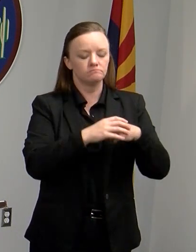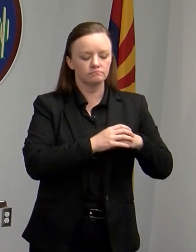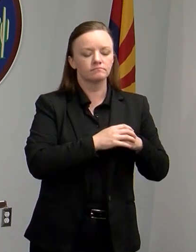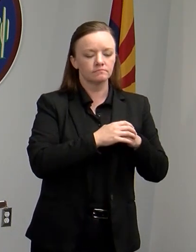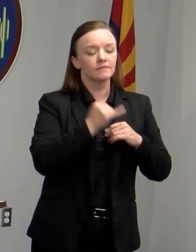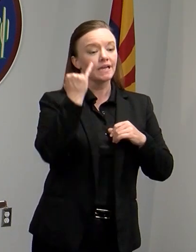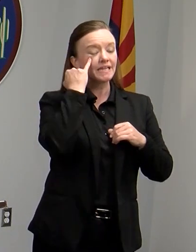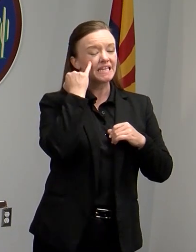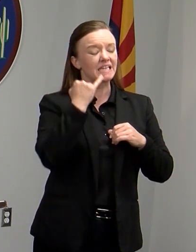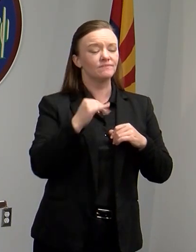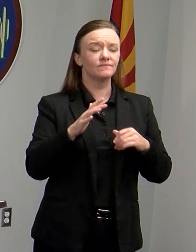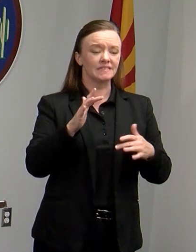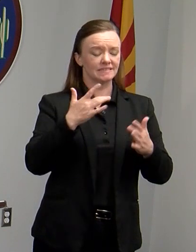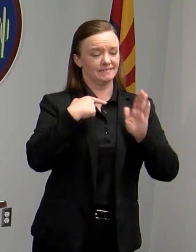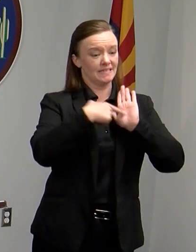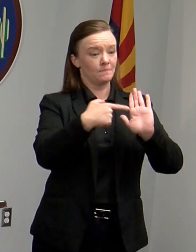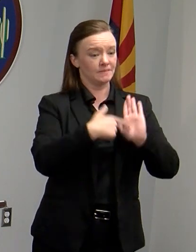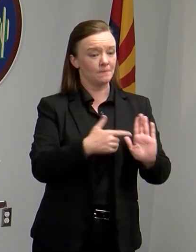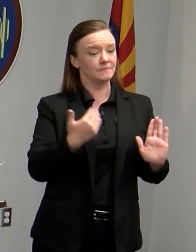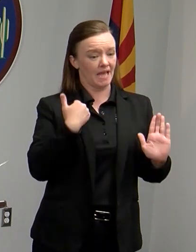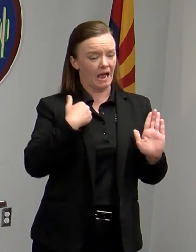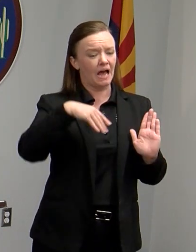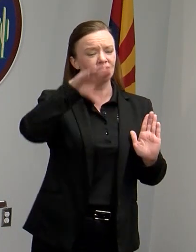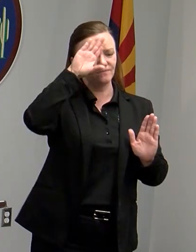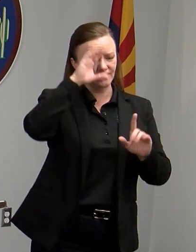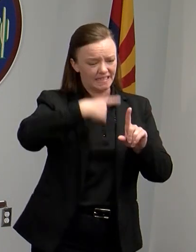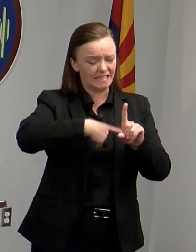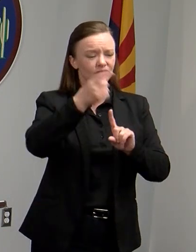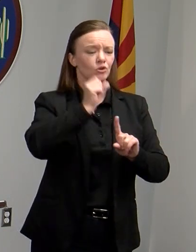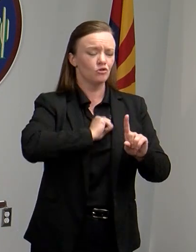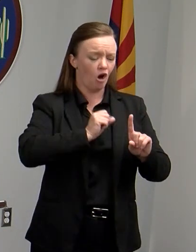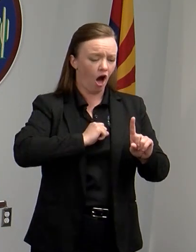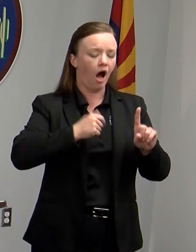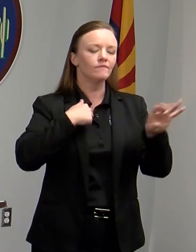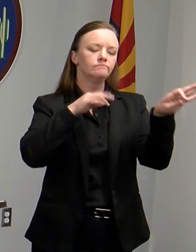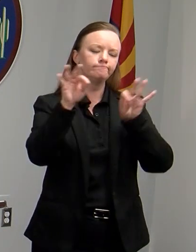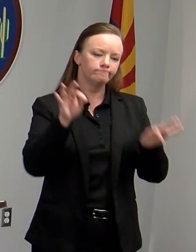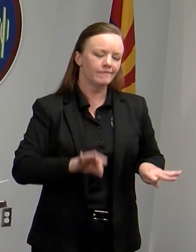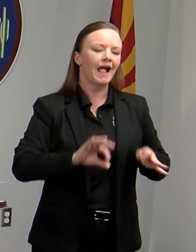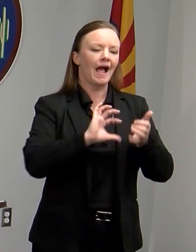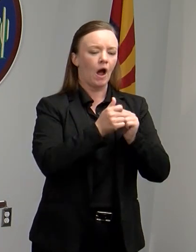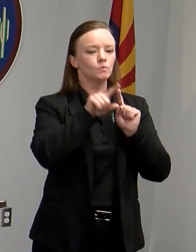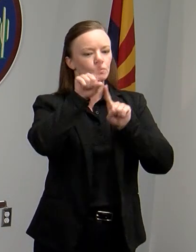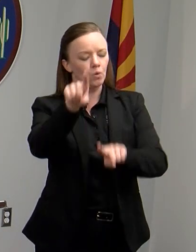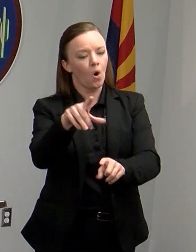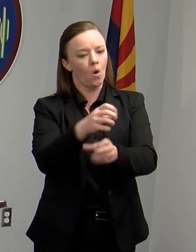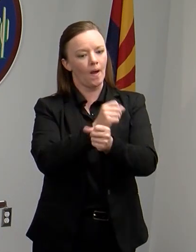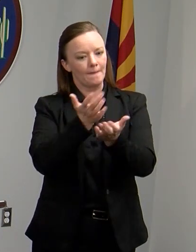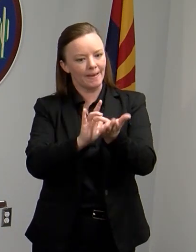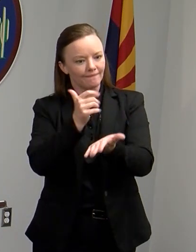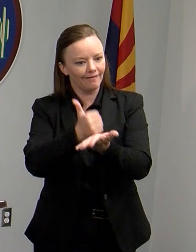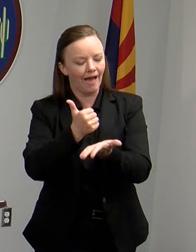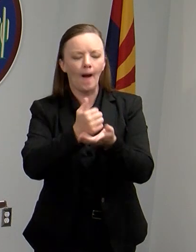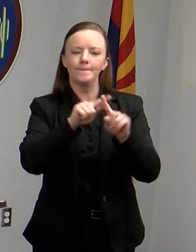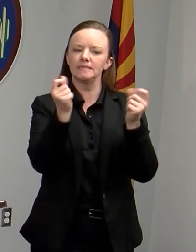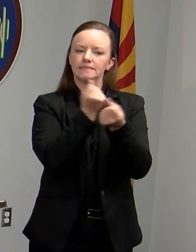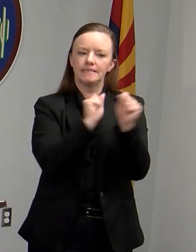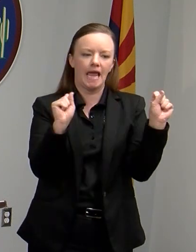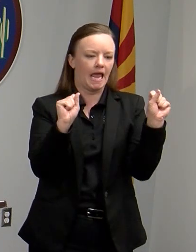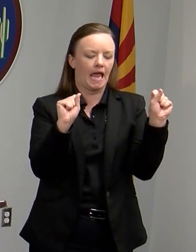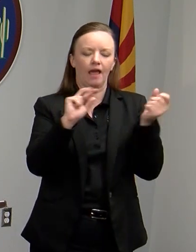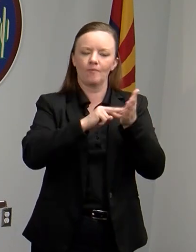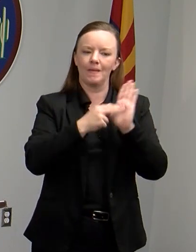safely without exposing others in the doctor's office, urgent care, or ER when they go. And then if that person